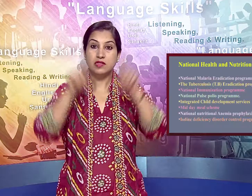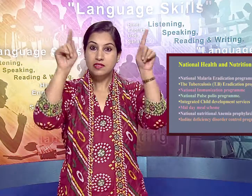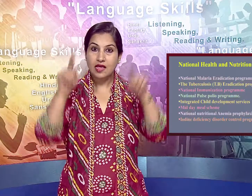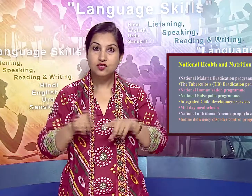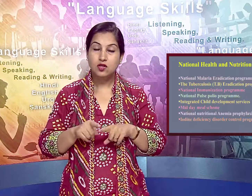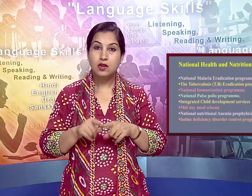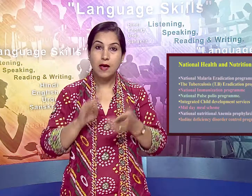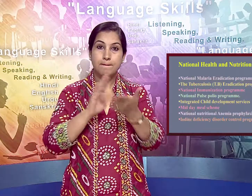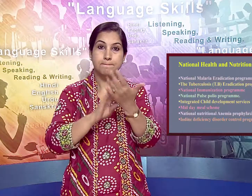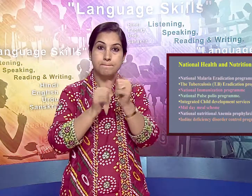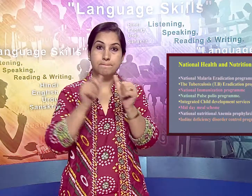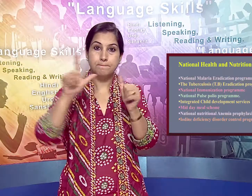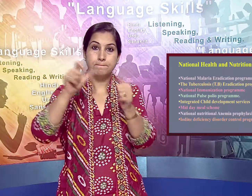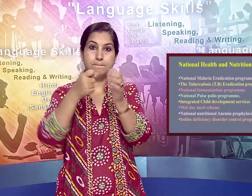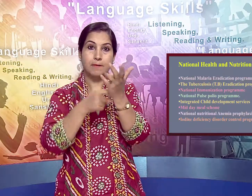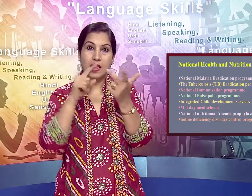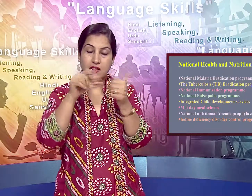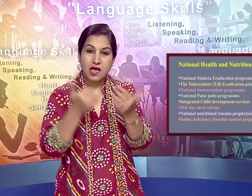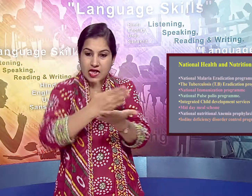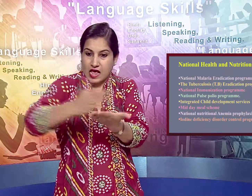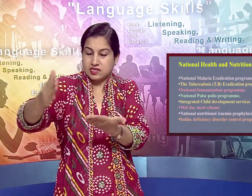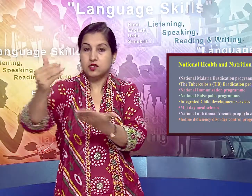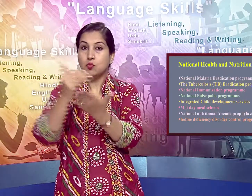National Malaria Eradication Program,